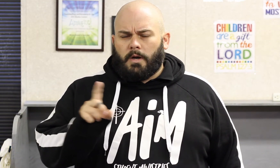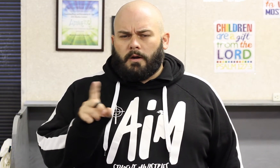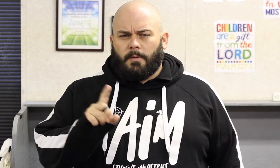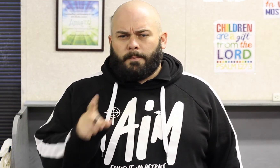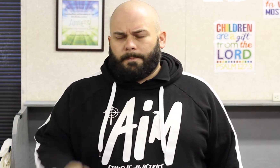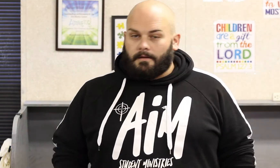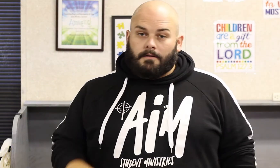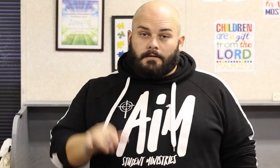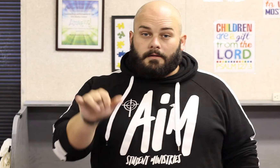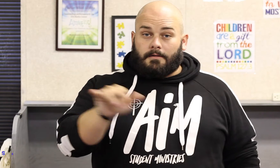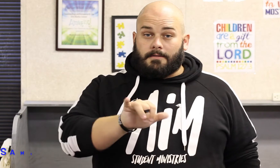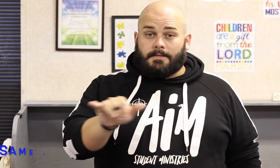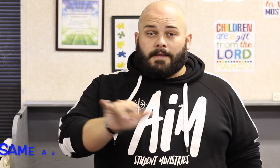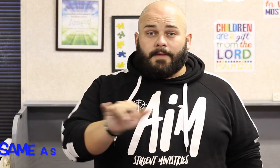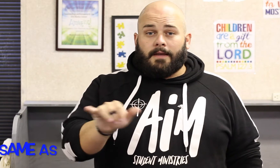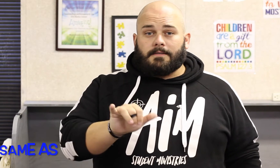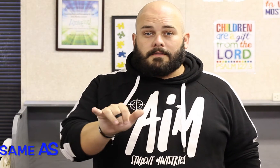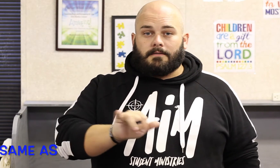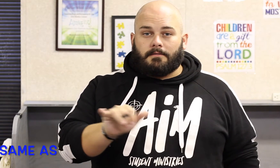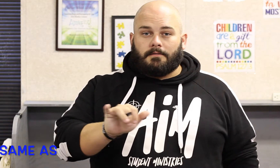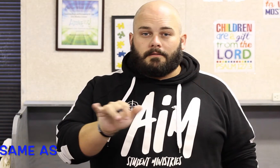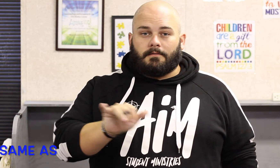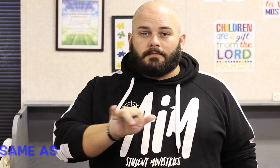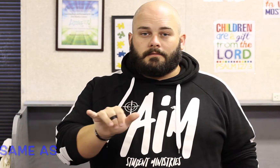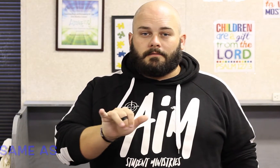Where? Same as?